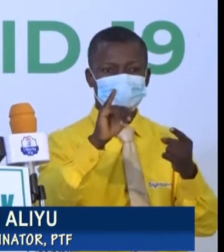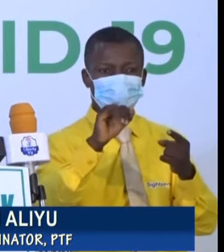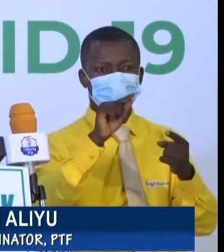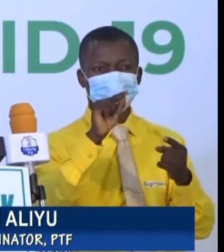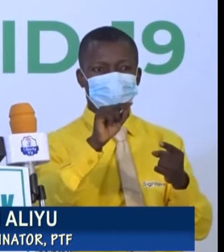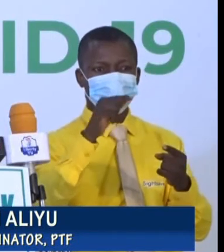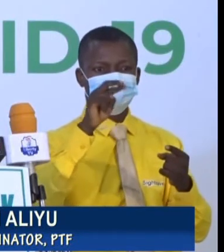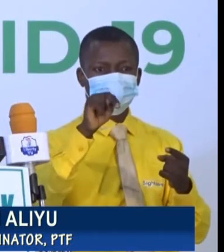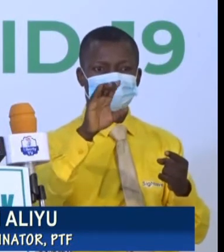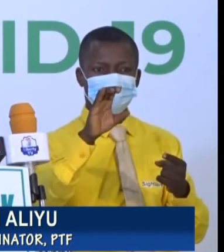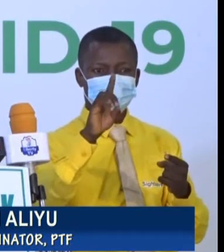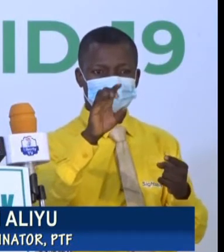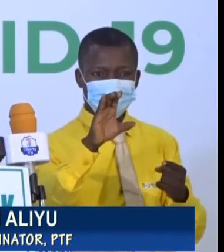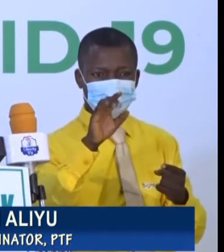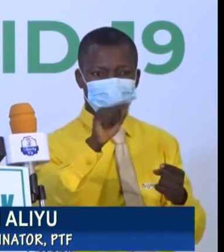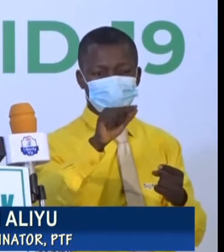nitp.ncdc.gov.ng,